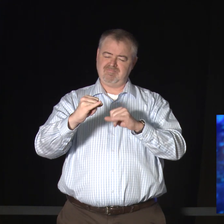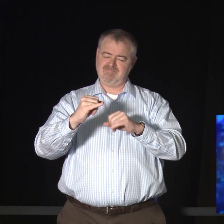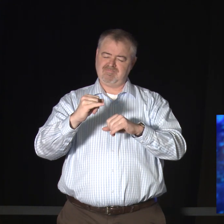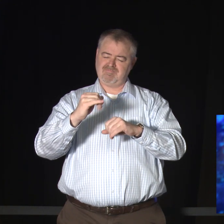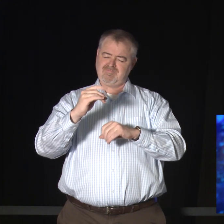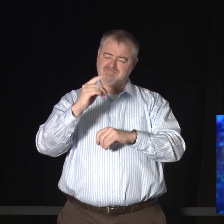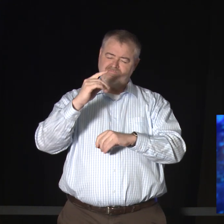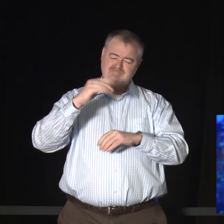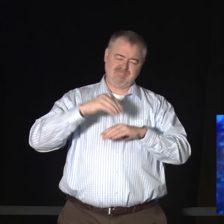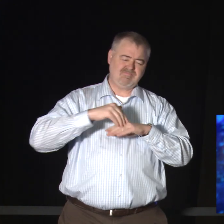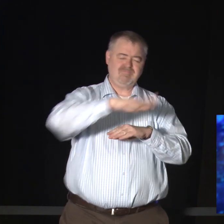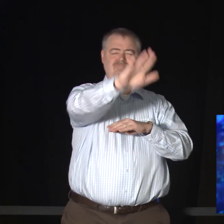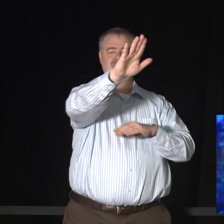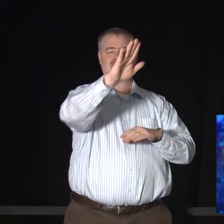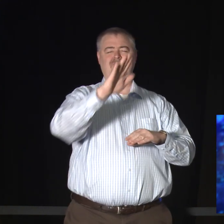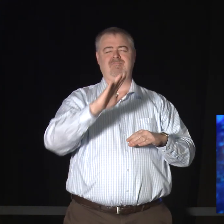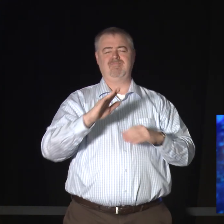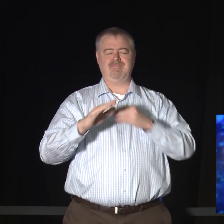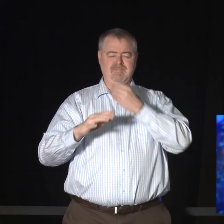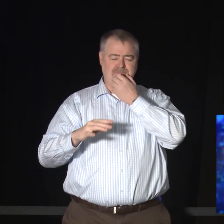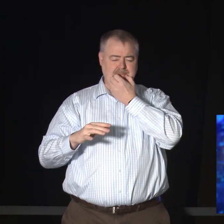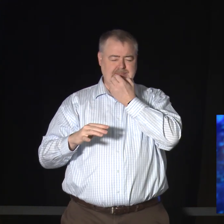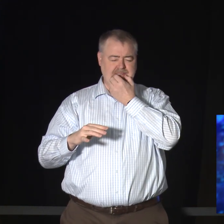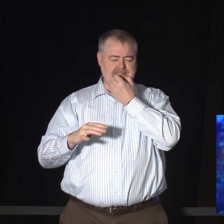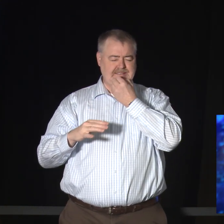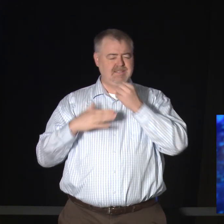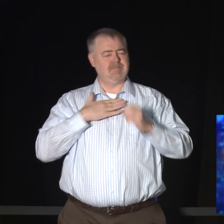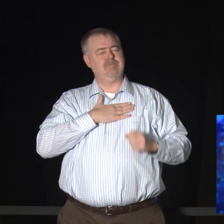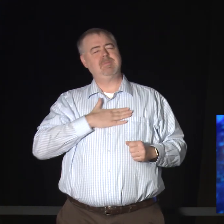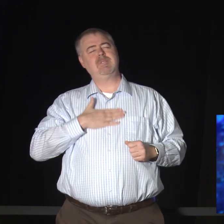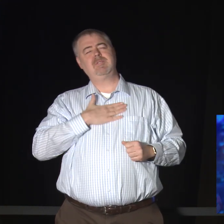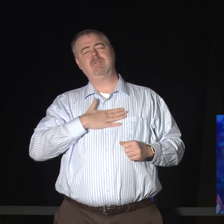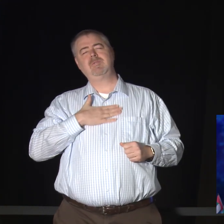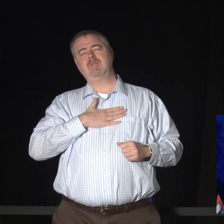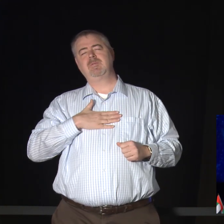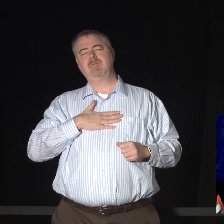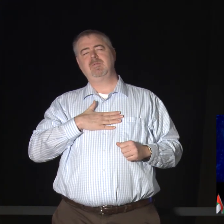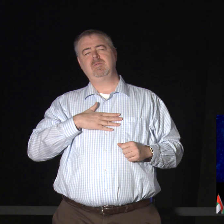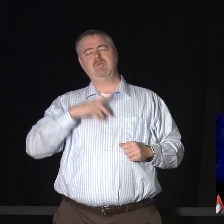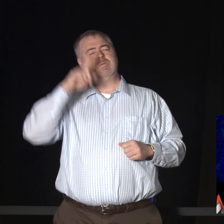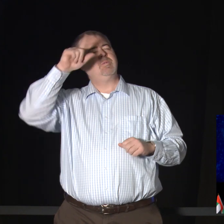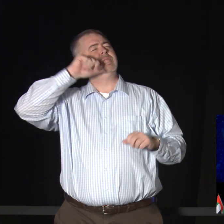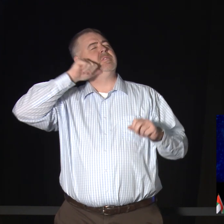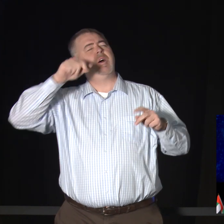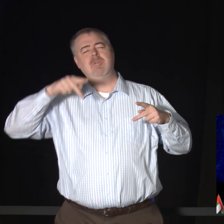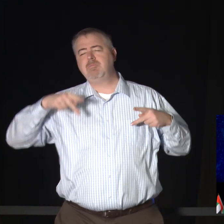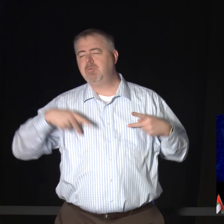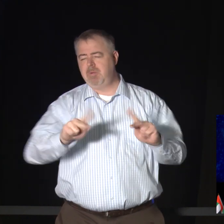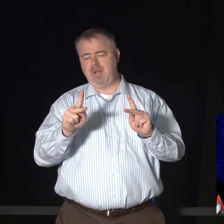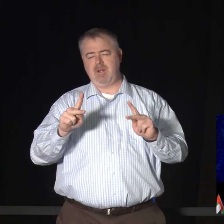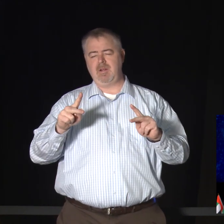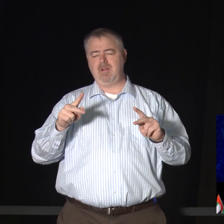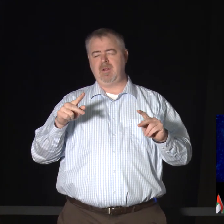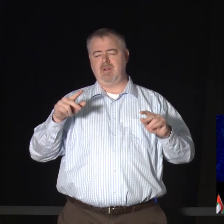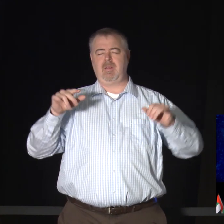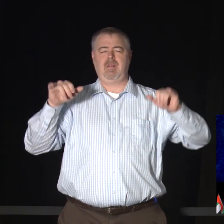But God forbid it, would you, that we leave here the same as we came.